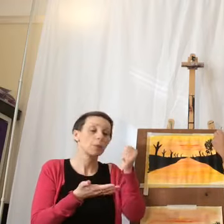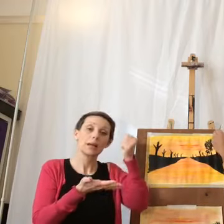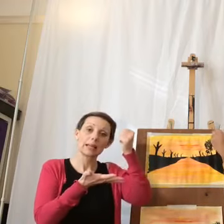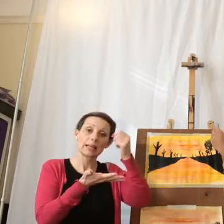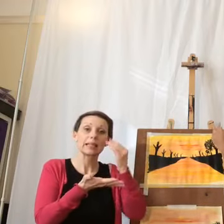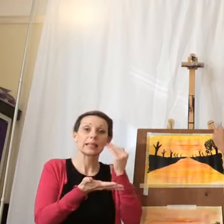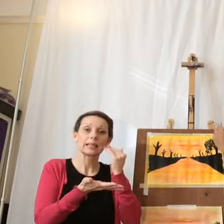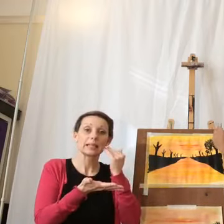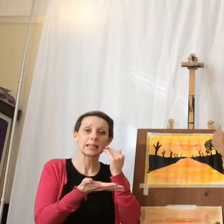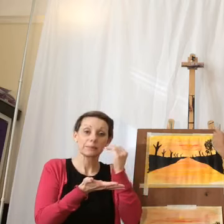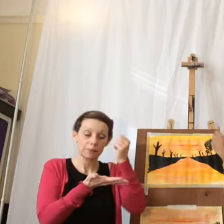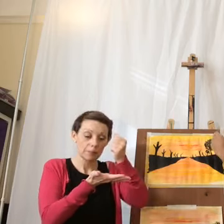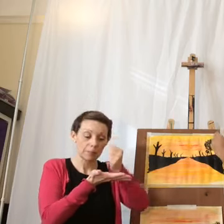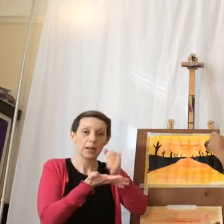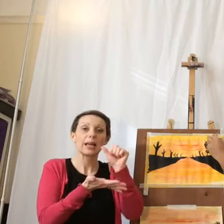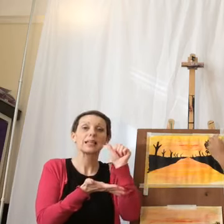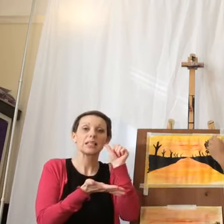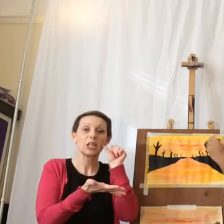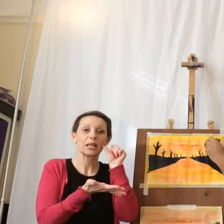Oops.